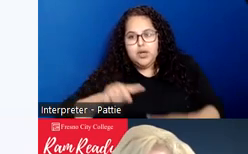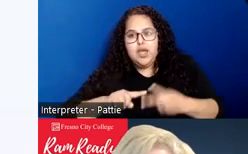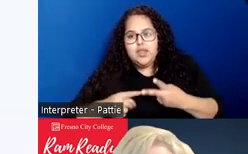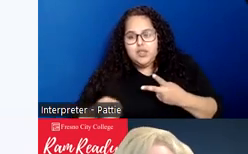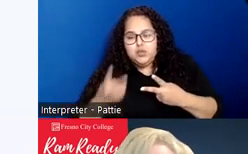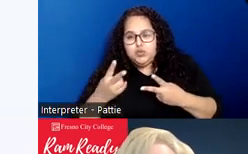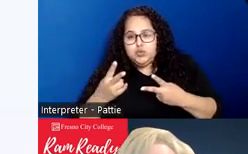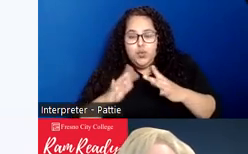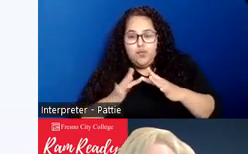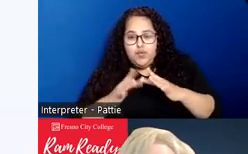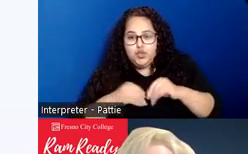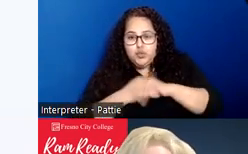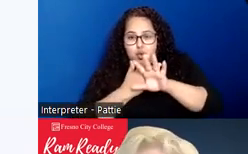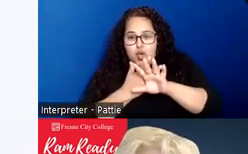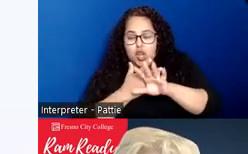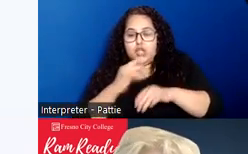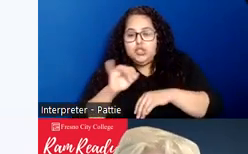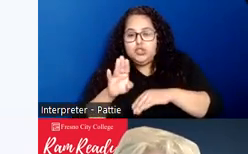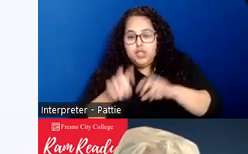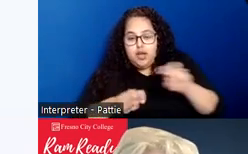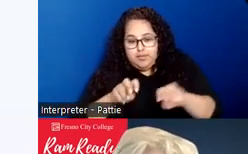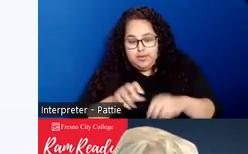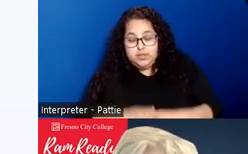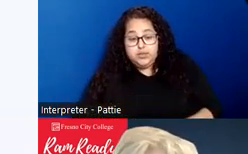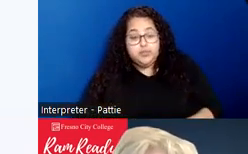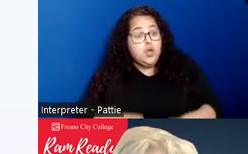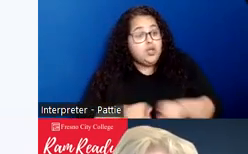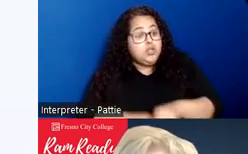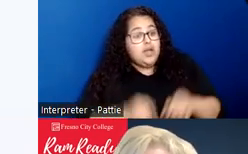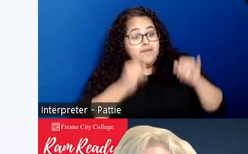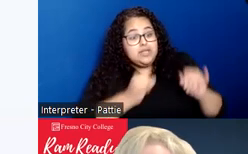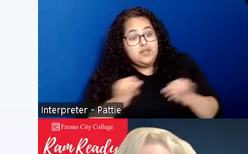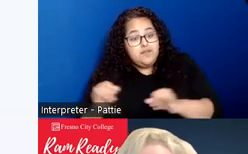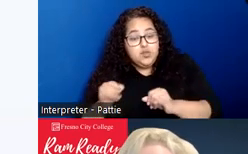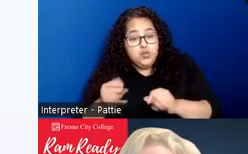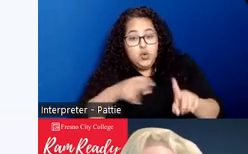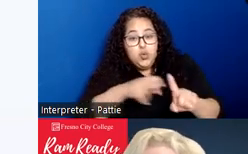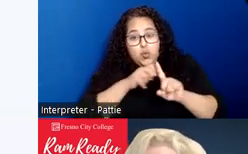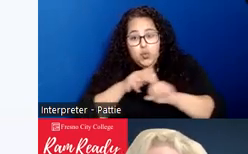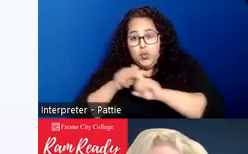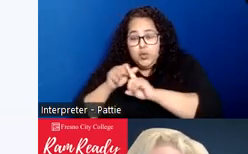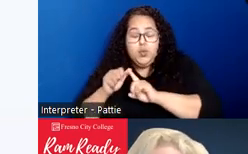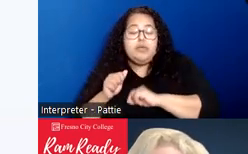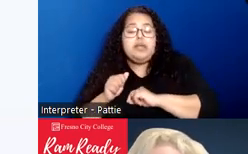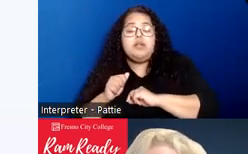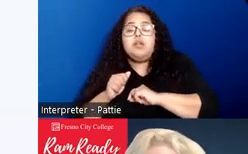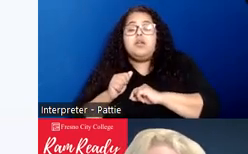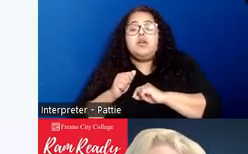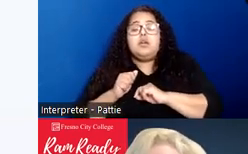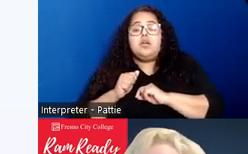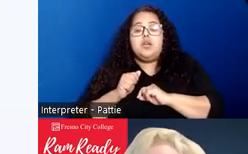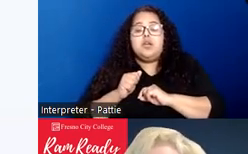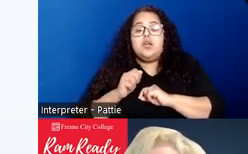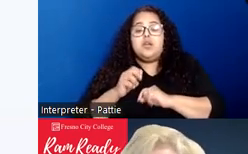as well. We have individualized recruitments here on campus during the year. And what that is a company